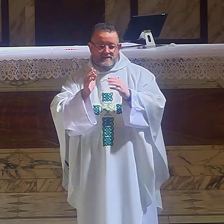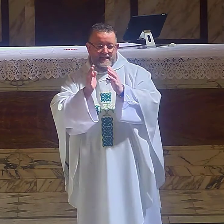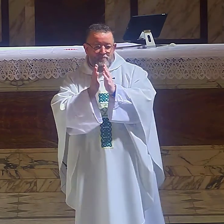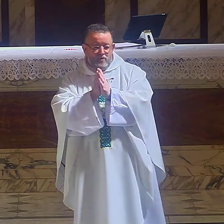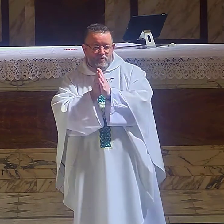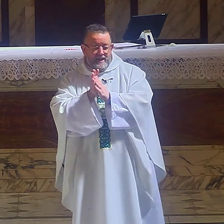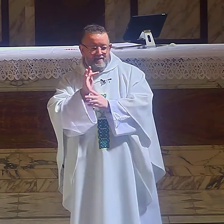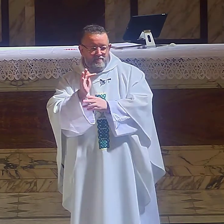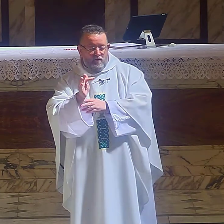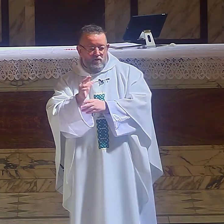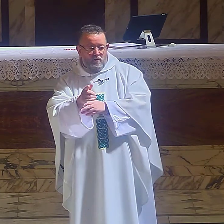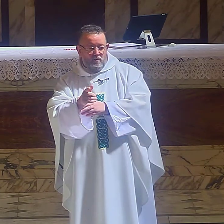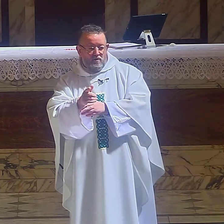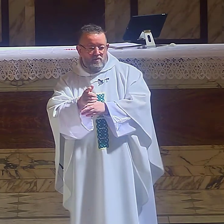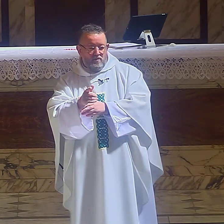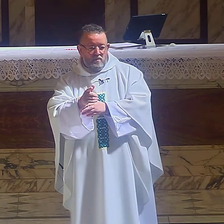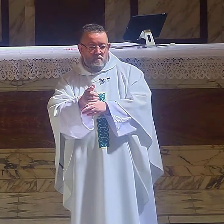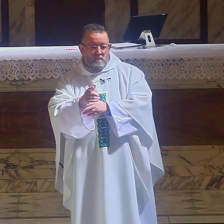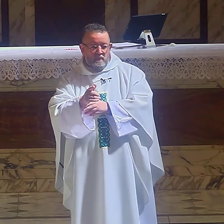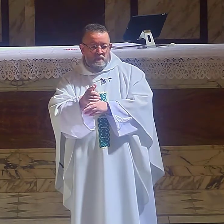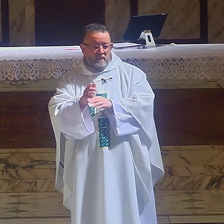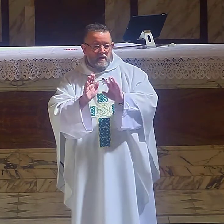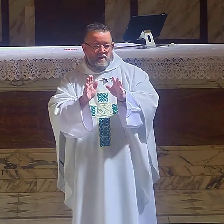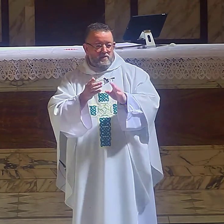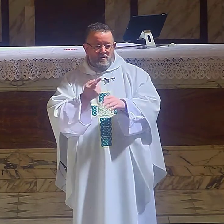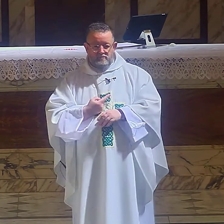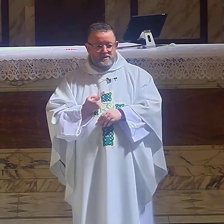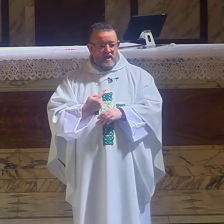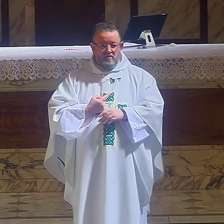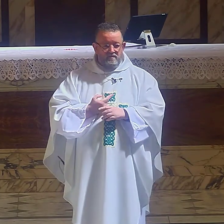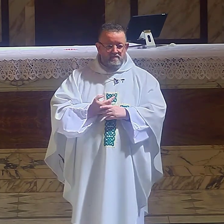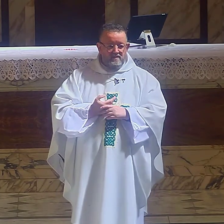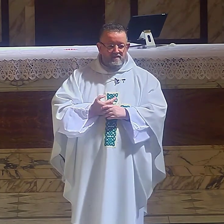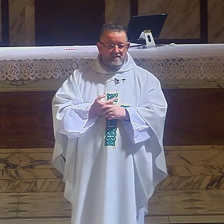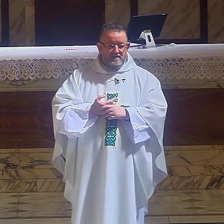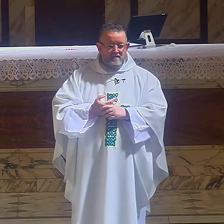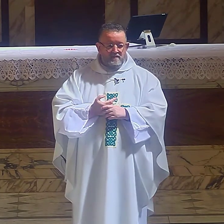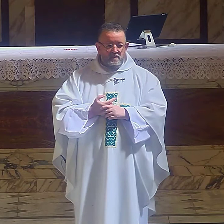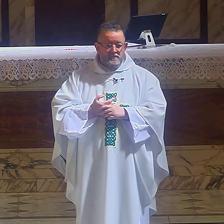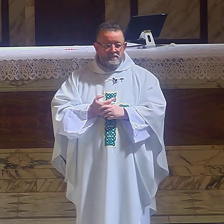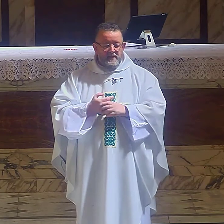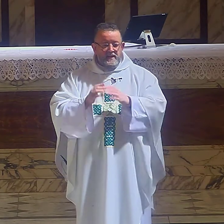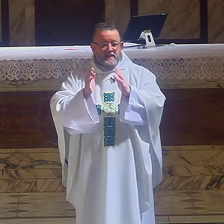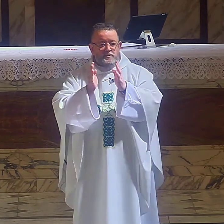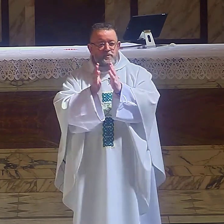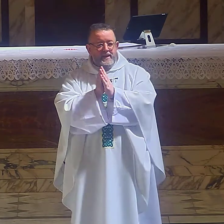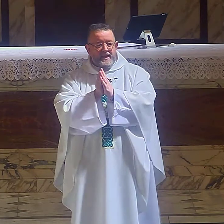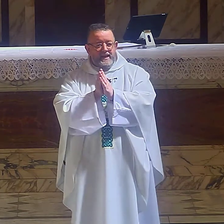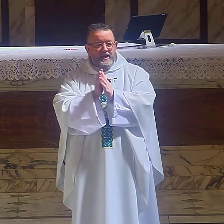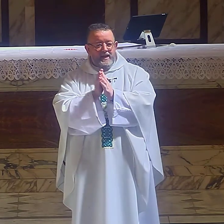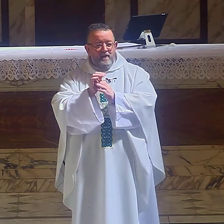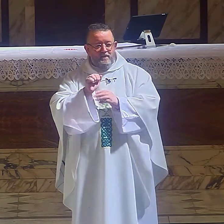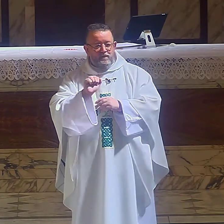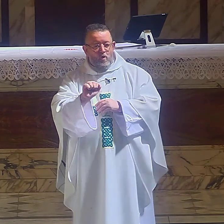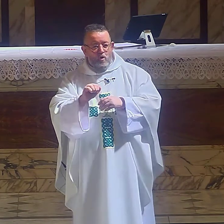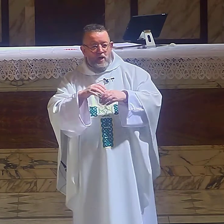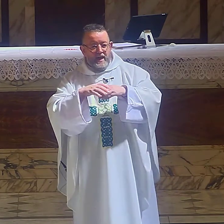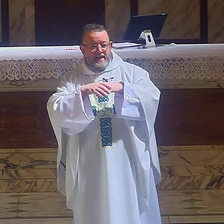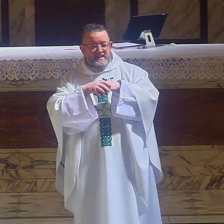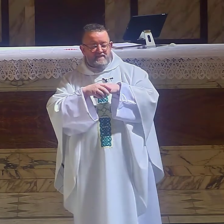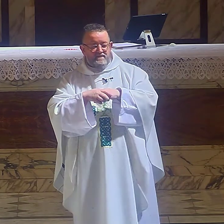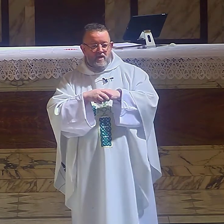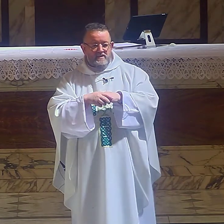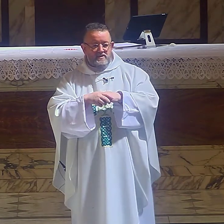What's he praying for? Not himself. He's praying for